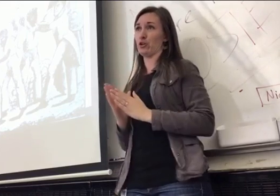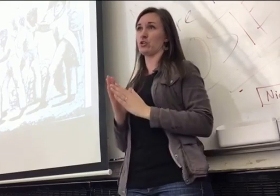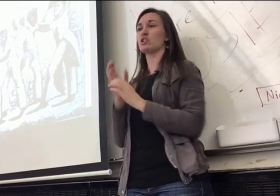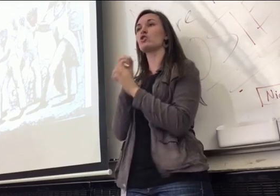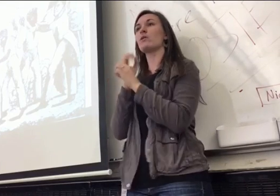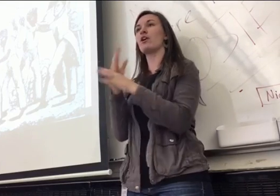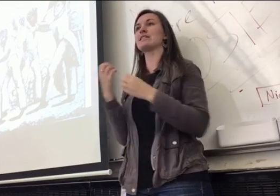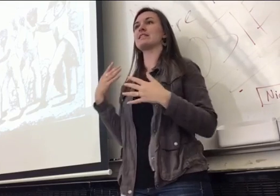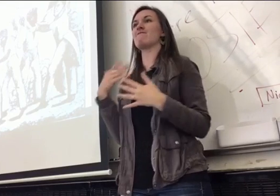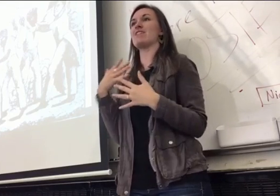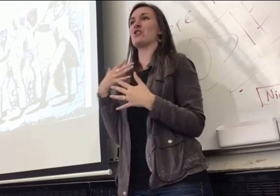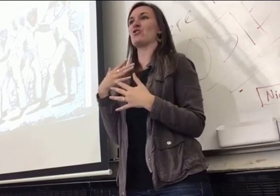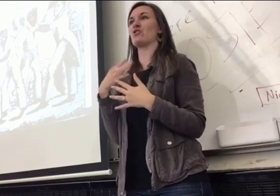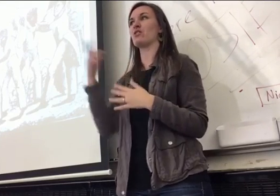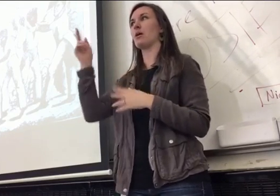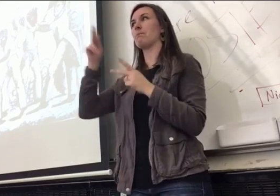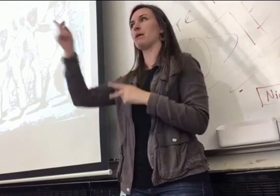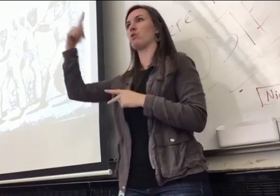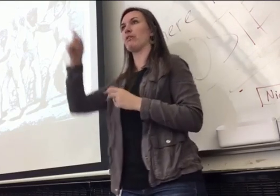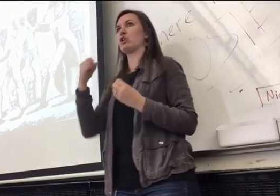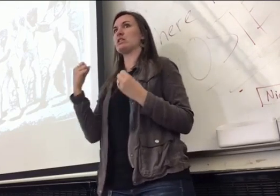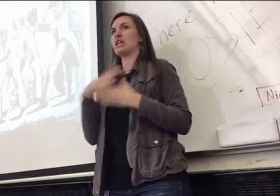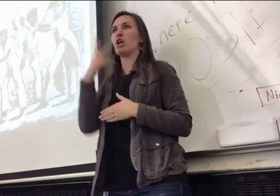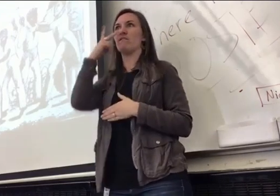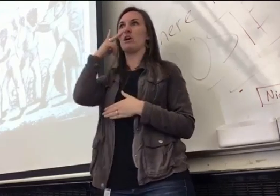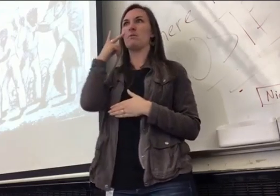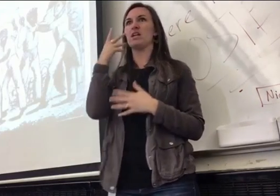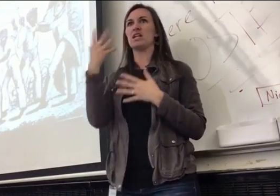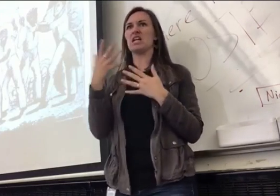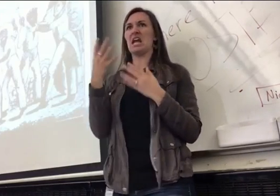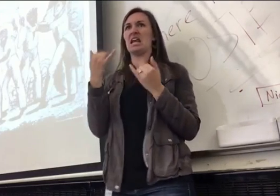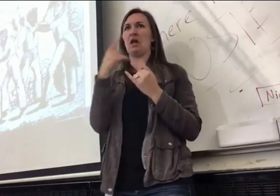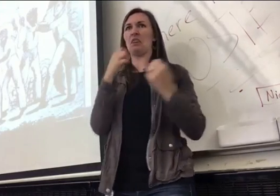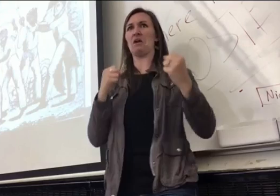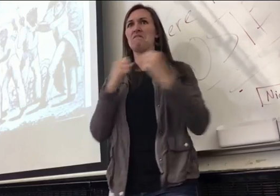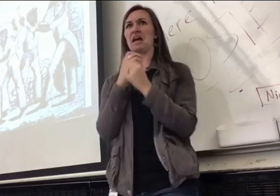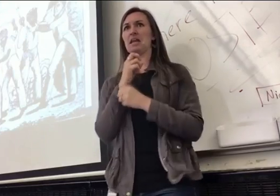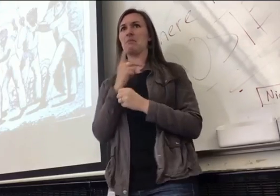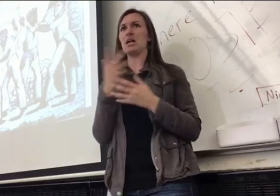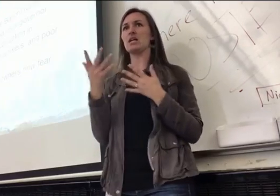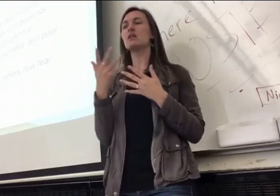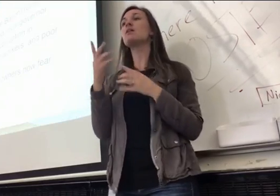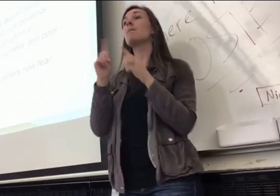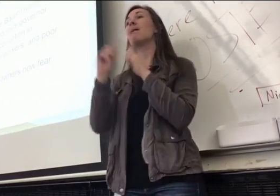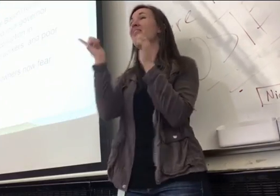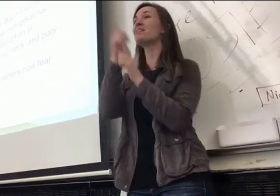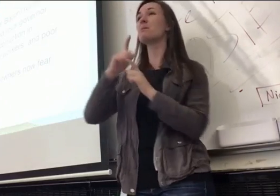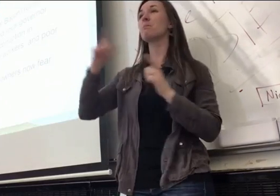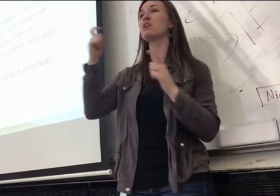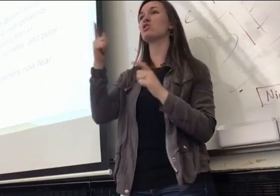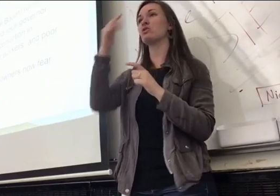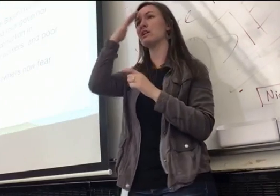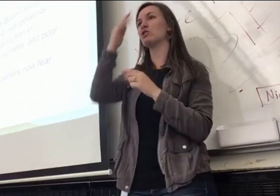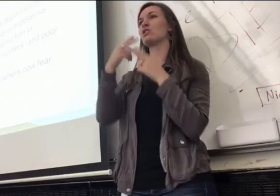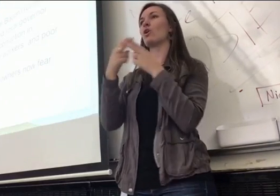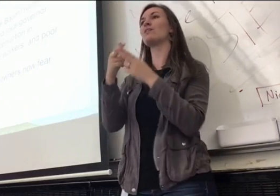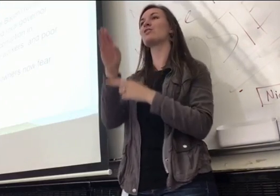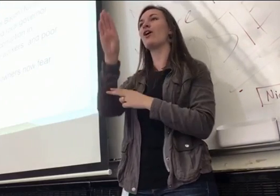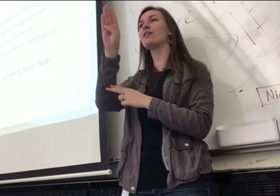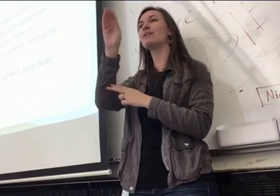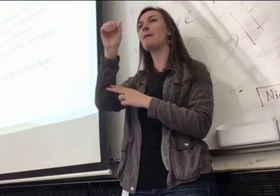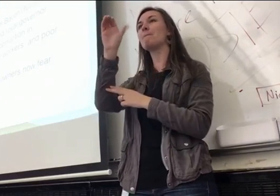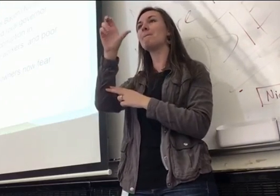fear of Native Americans because now they're going to fight back. The big rebellion you need to know, though, is Bacon's Rebellion. So this is